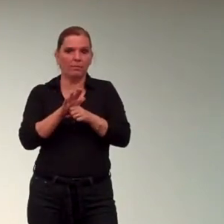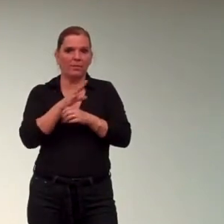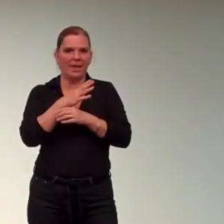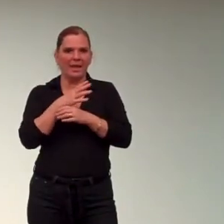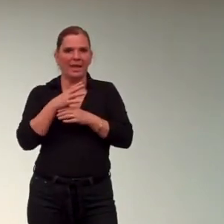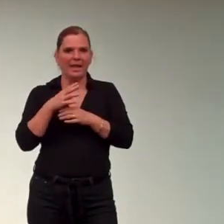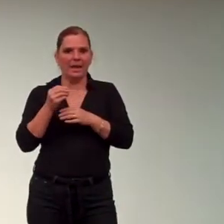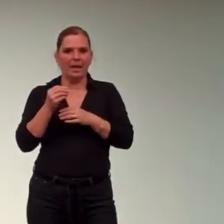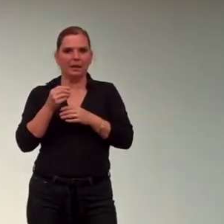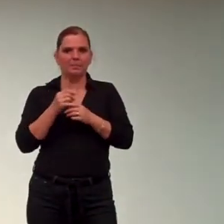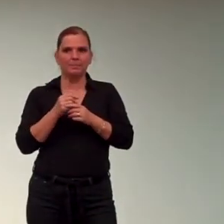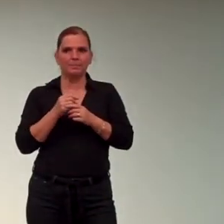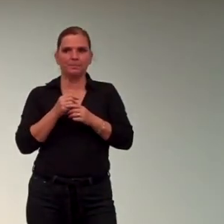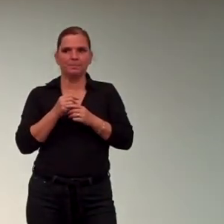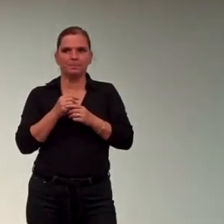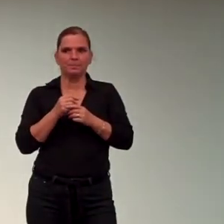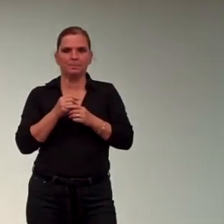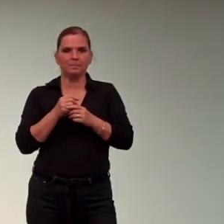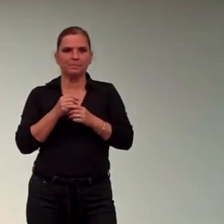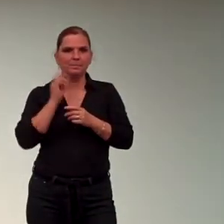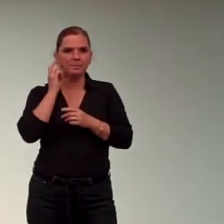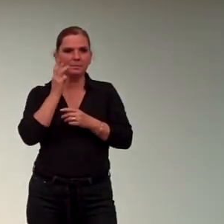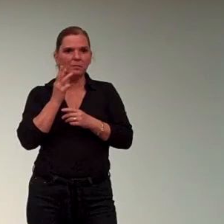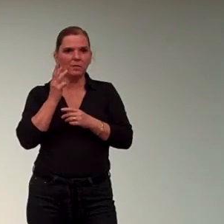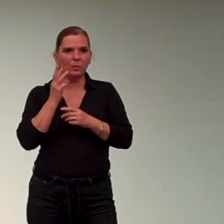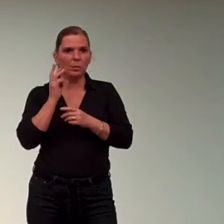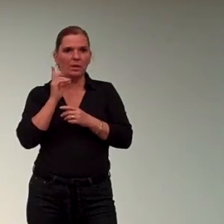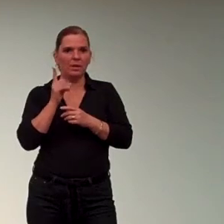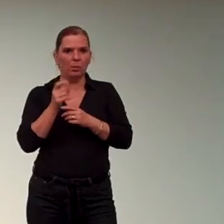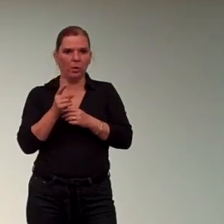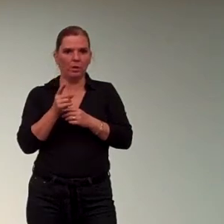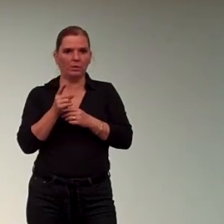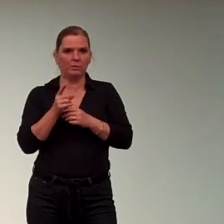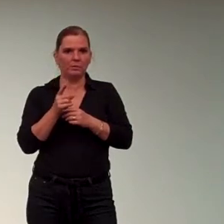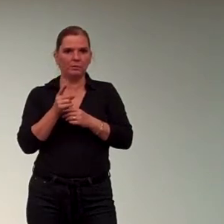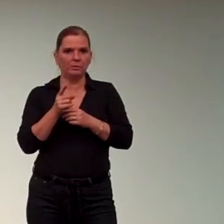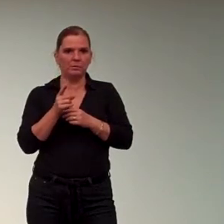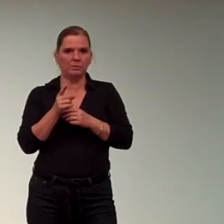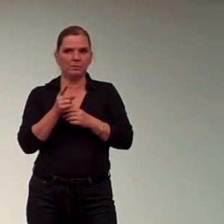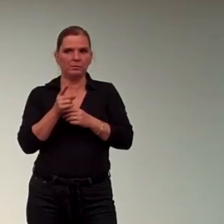And as a consequence, Wheeling will in effect be